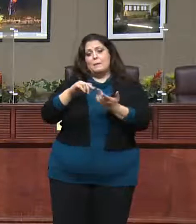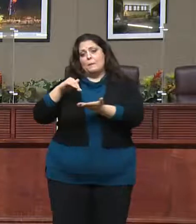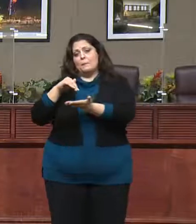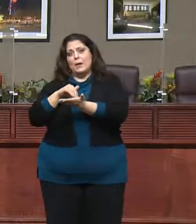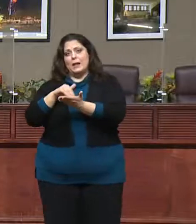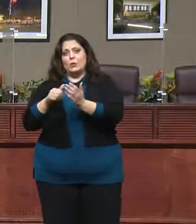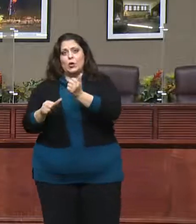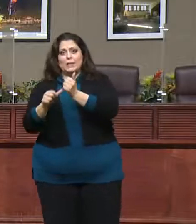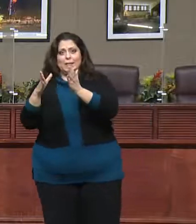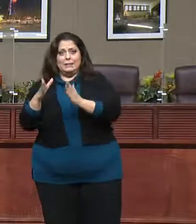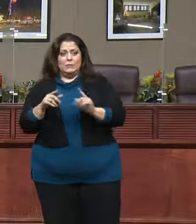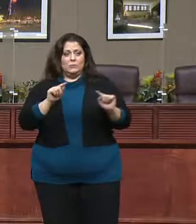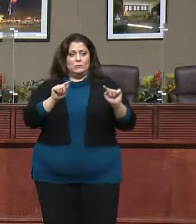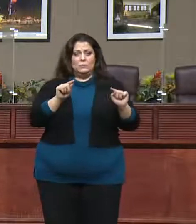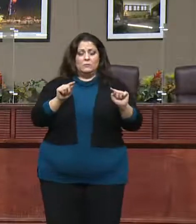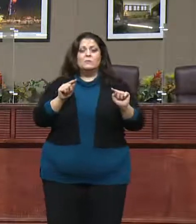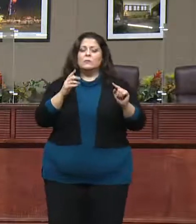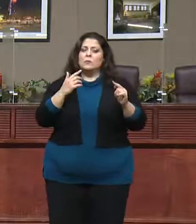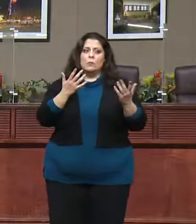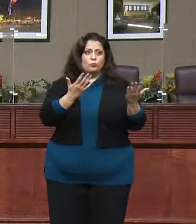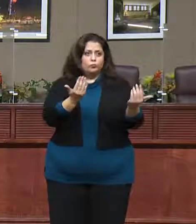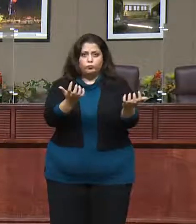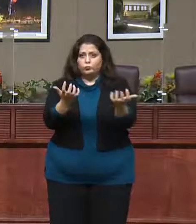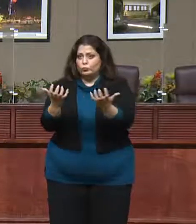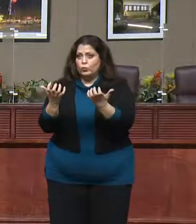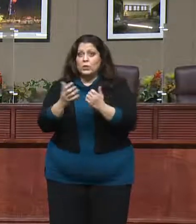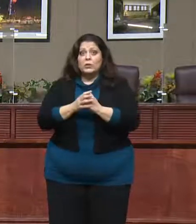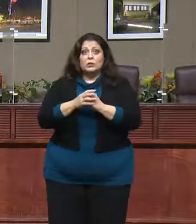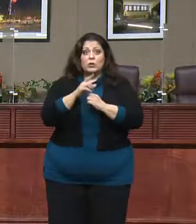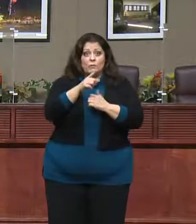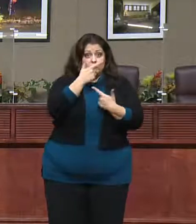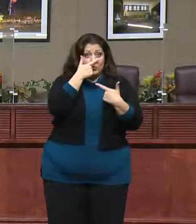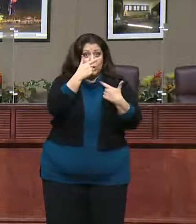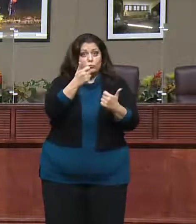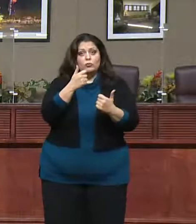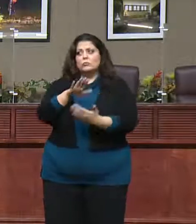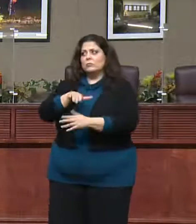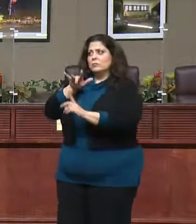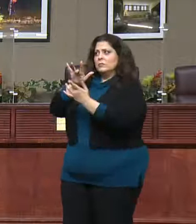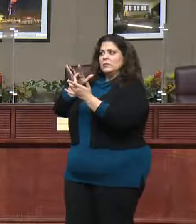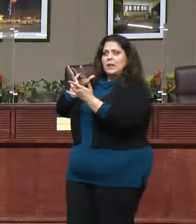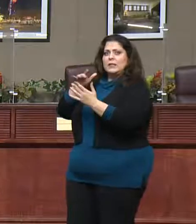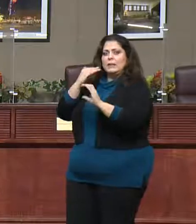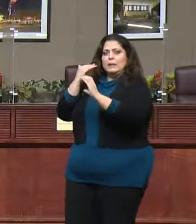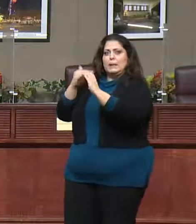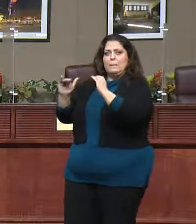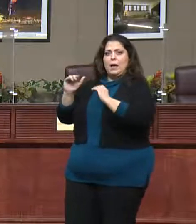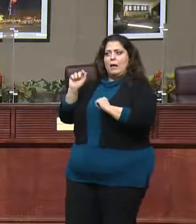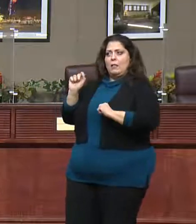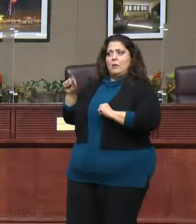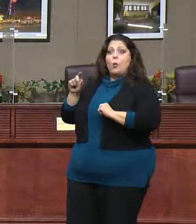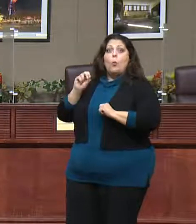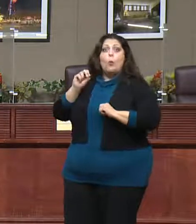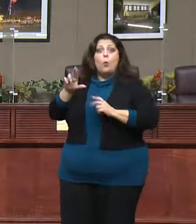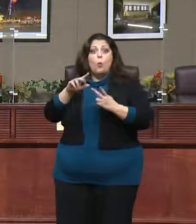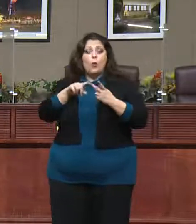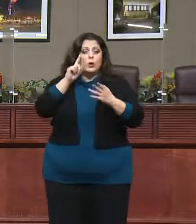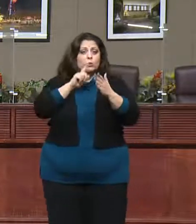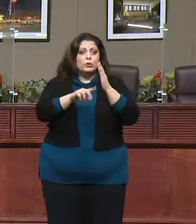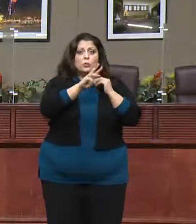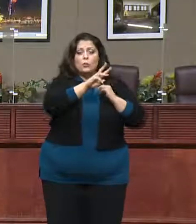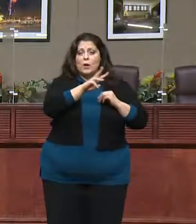assistants. So you can send us an email, or you can go into our website,